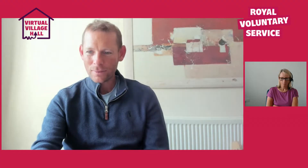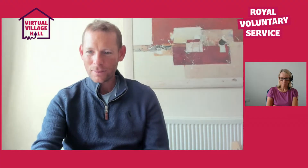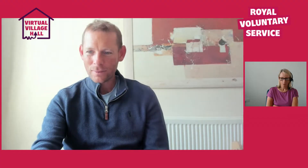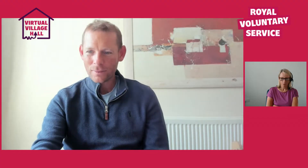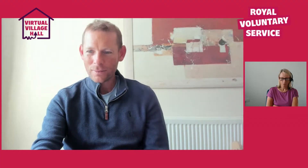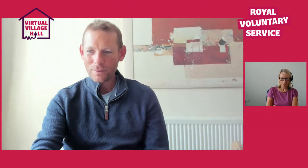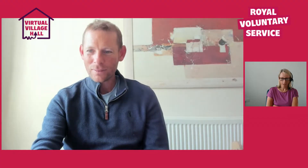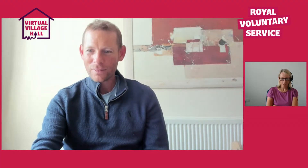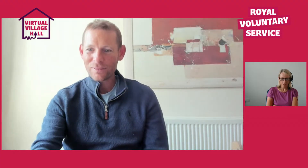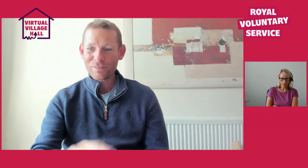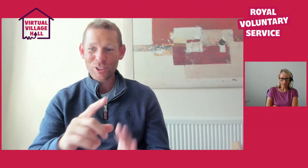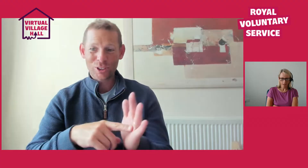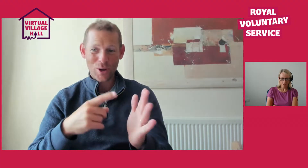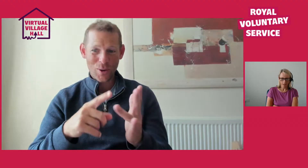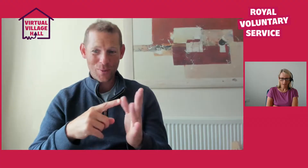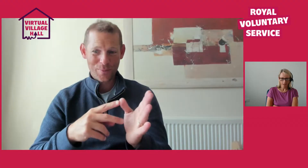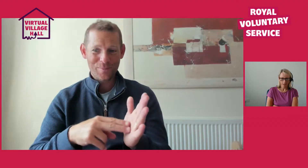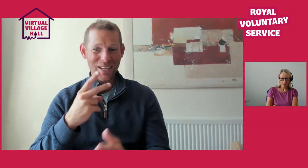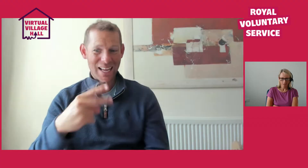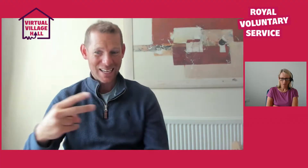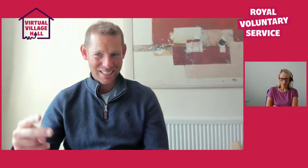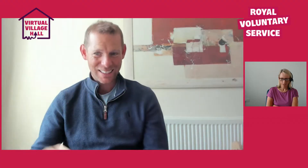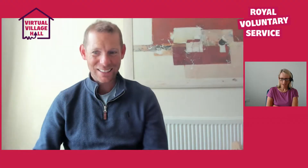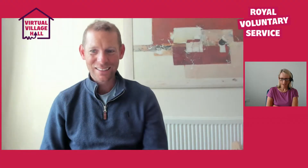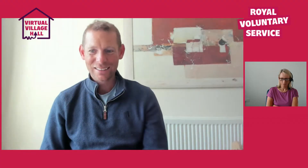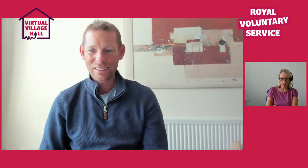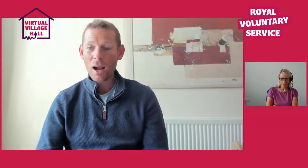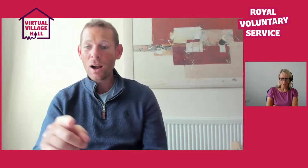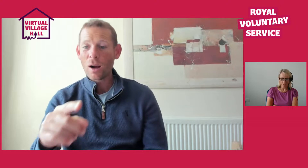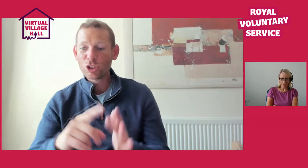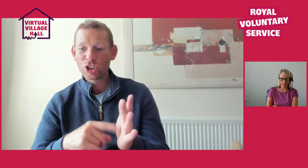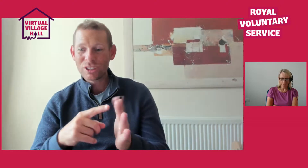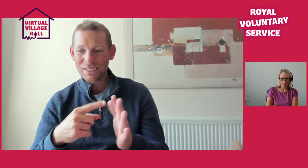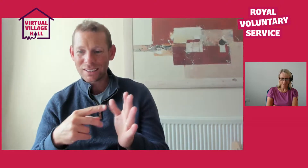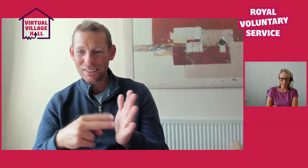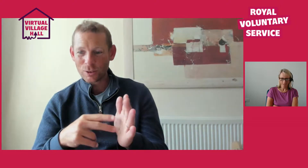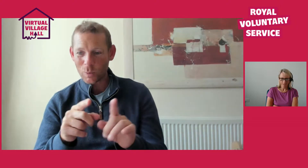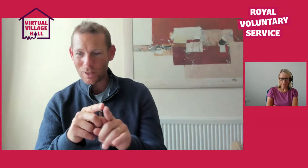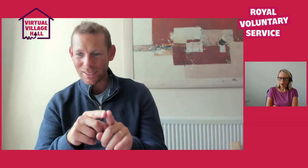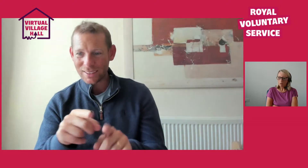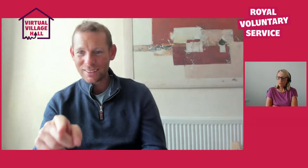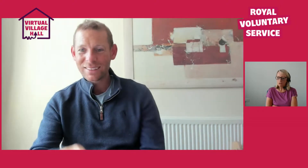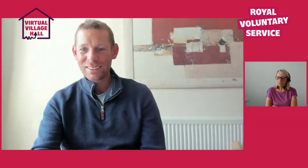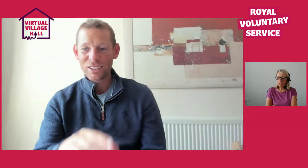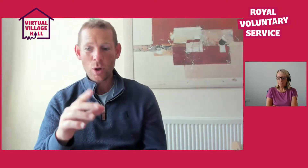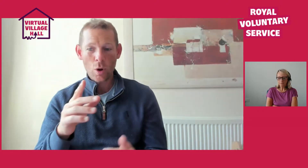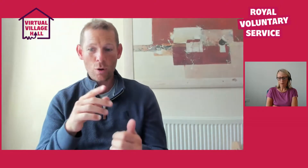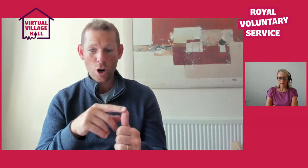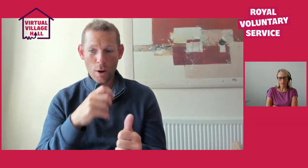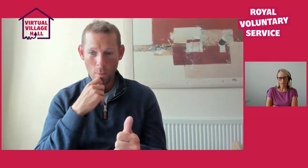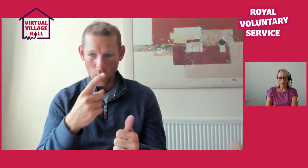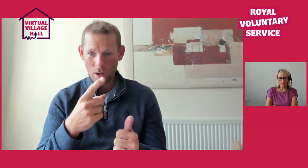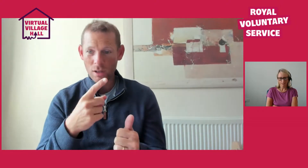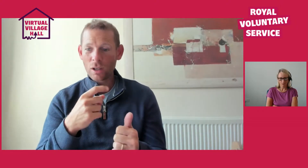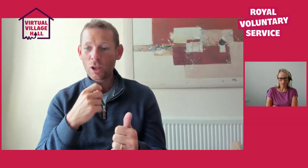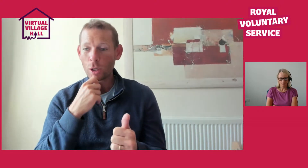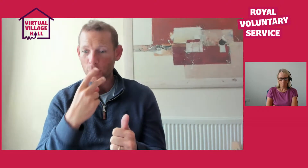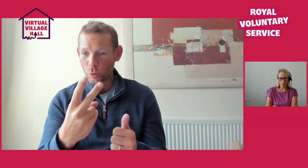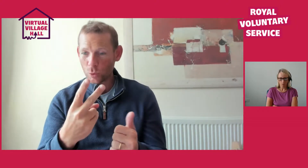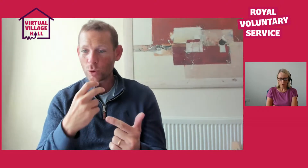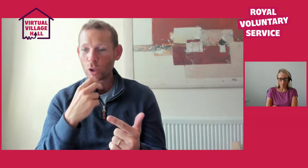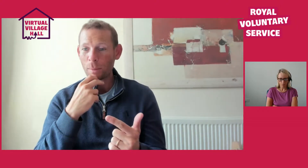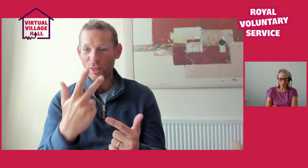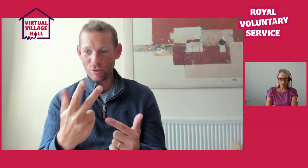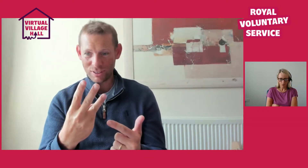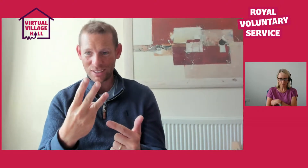Then number 3, Joan again, well done. Oh, sorry, Jane as well has got all these 2,